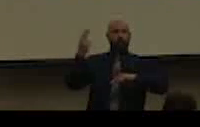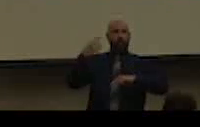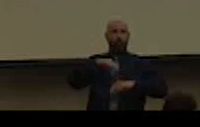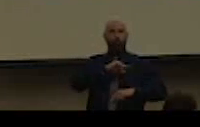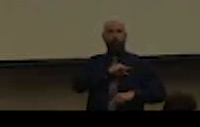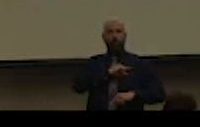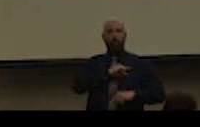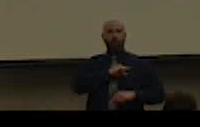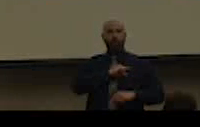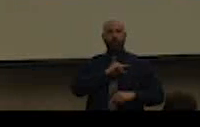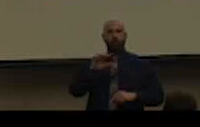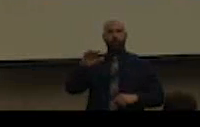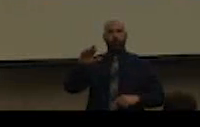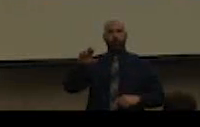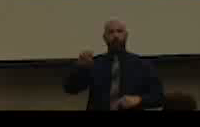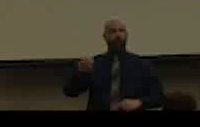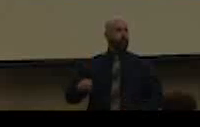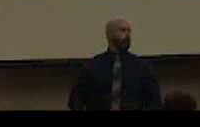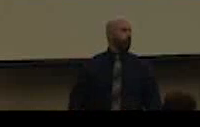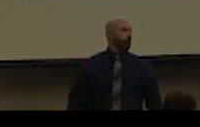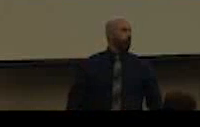care.